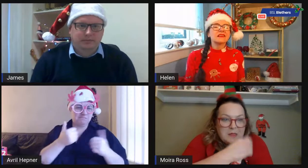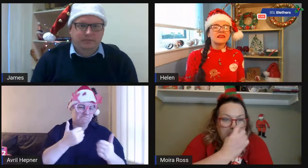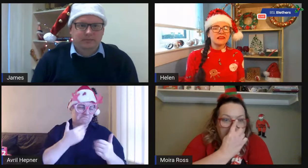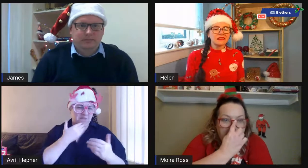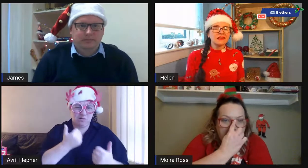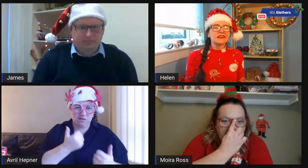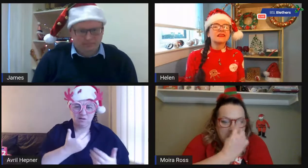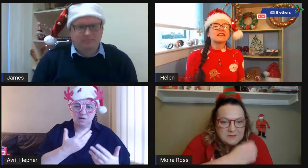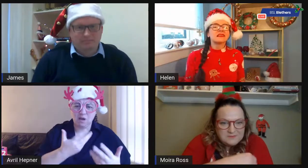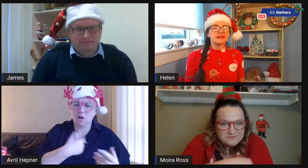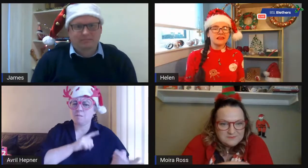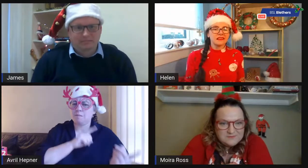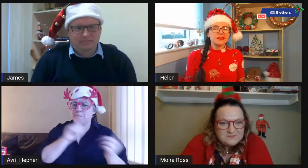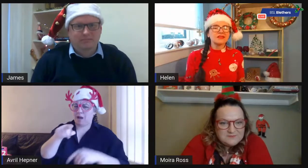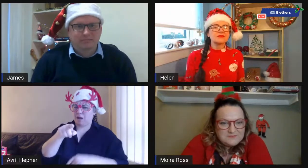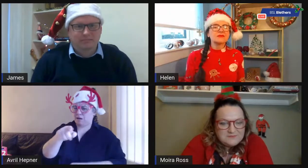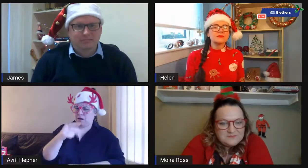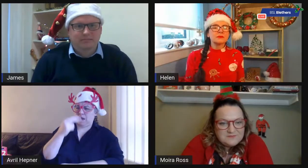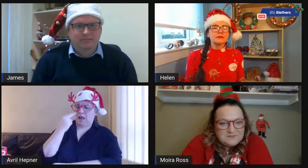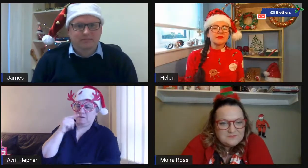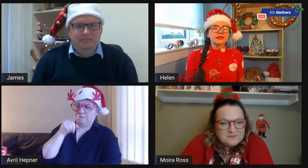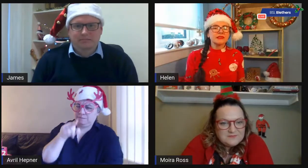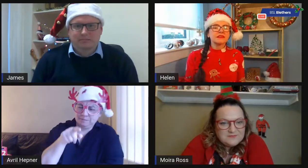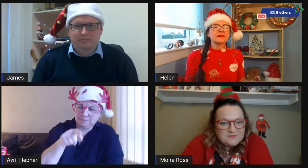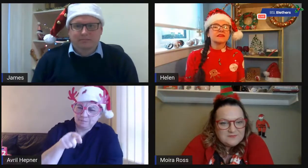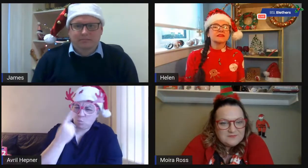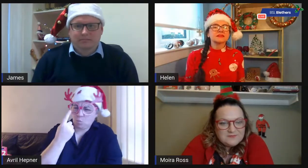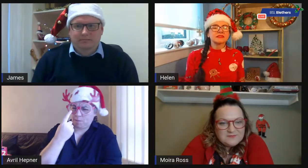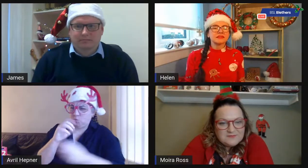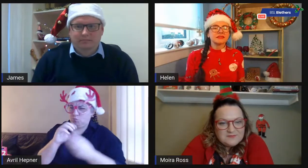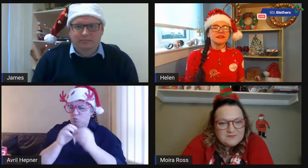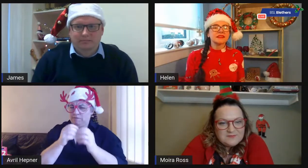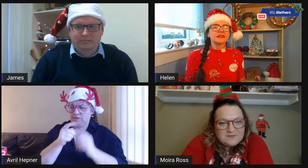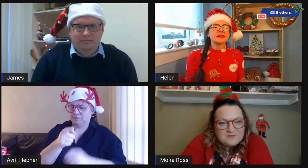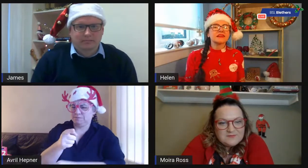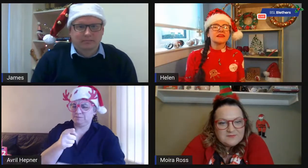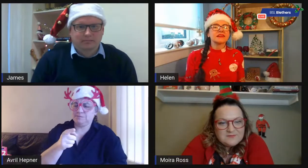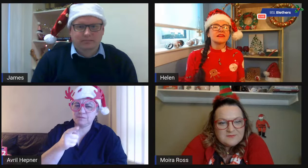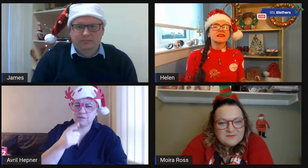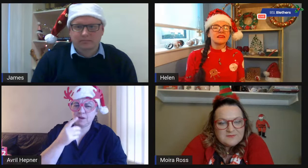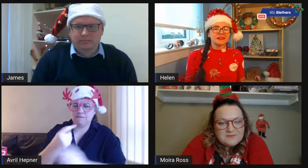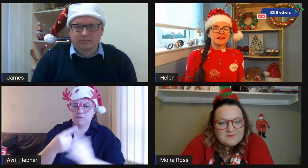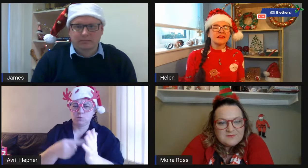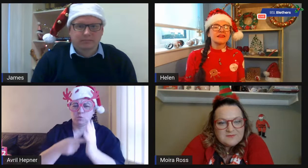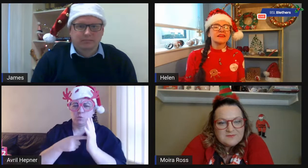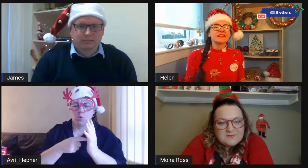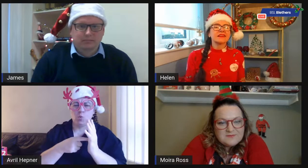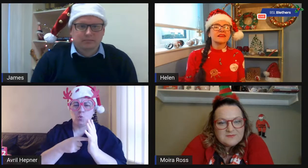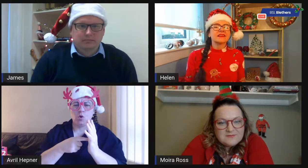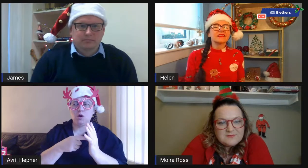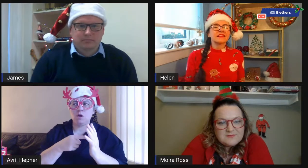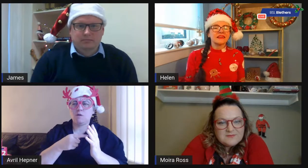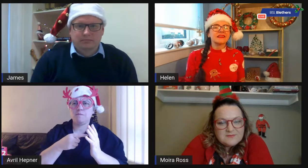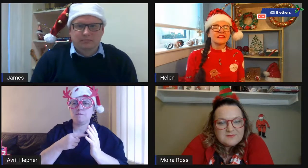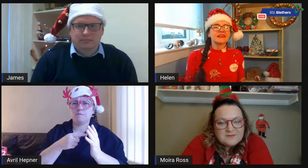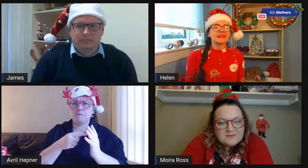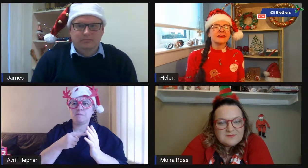our traditions turn from green to red, and we get Christmas trees. Wonderful. Helen, I believe you've got another piece